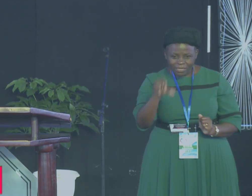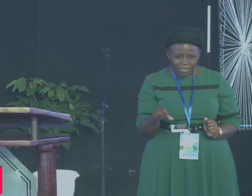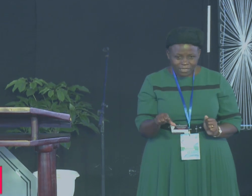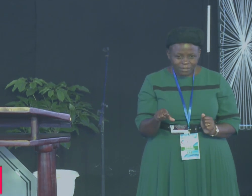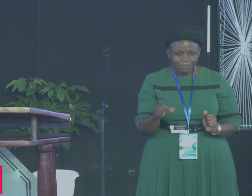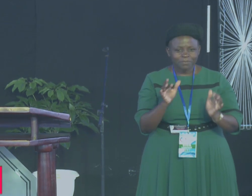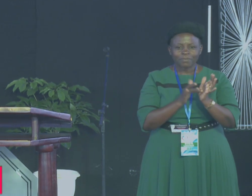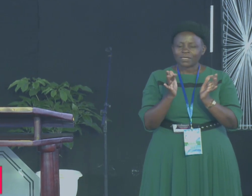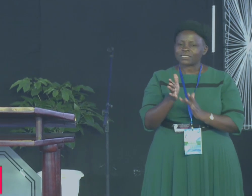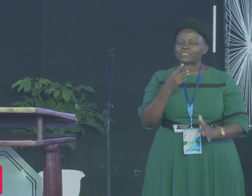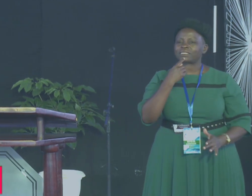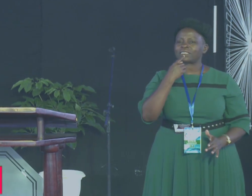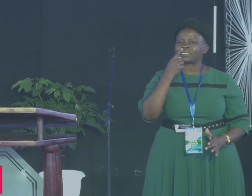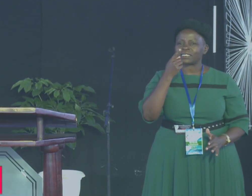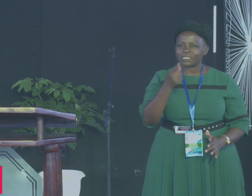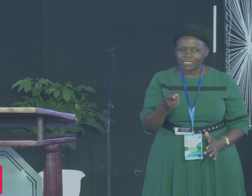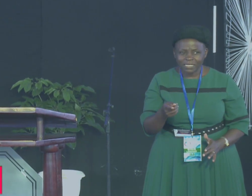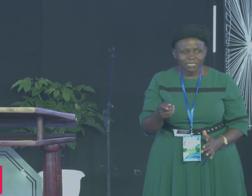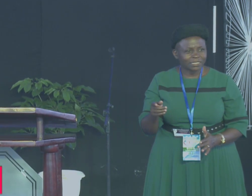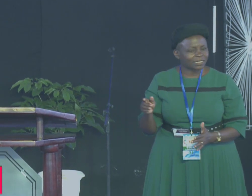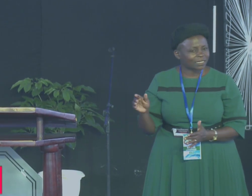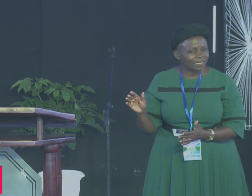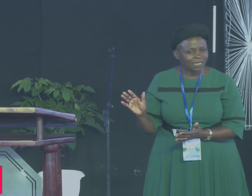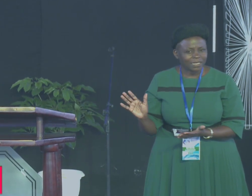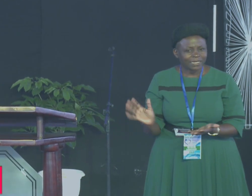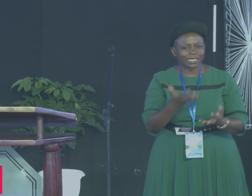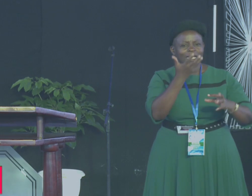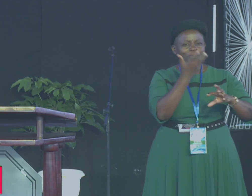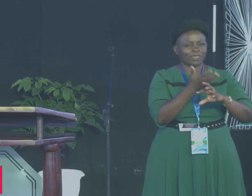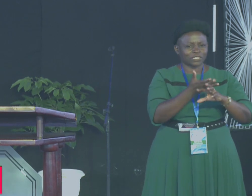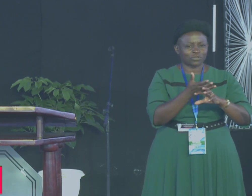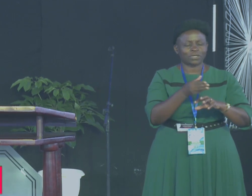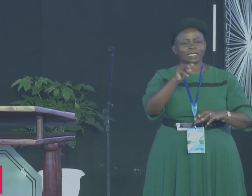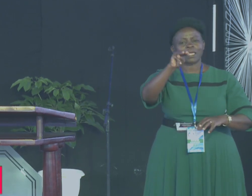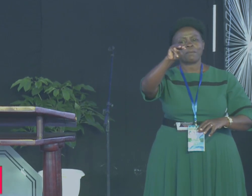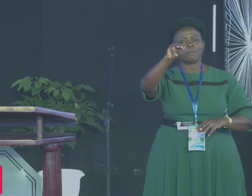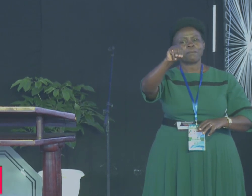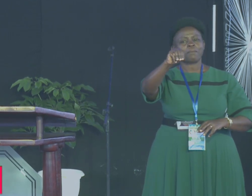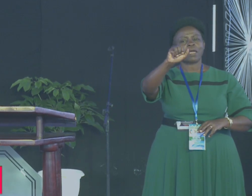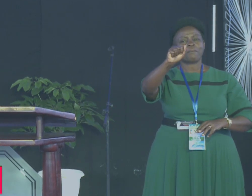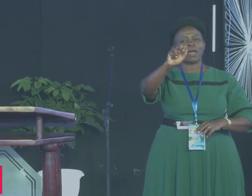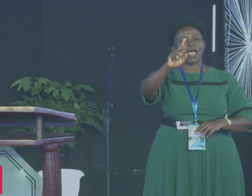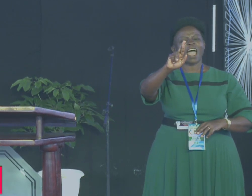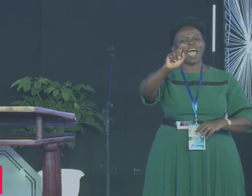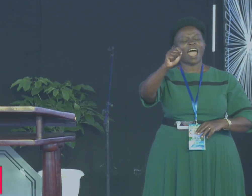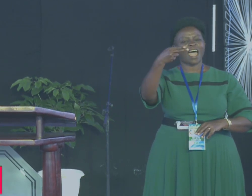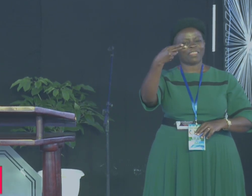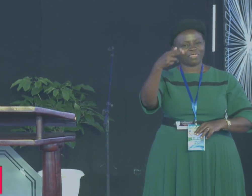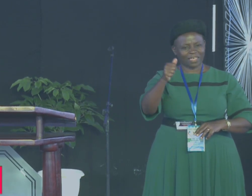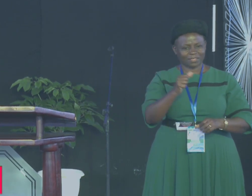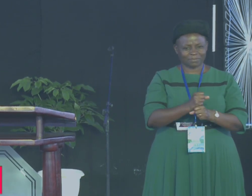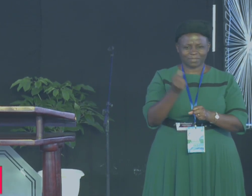11:39. Jesus said, take away the stone. Yes. Martha, the sister of him who was dead, said to